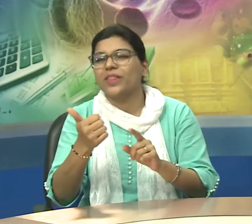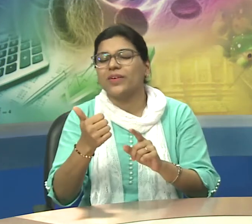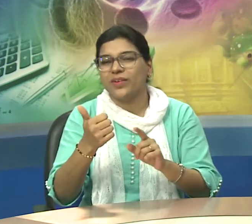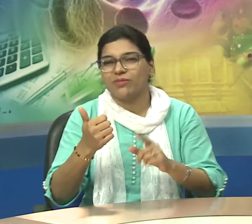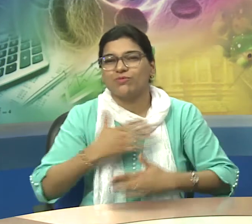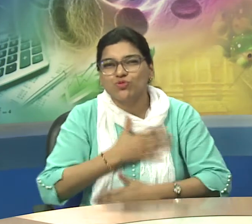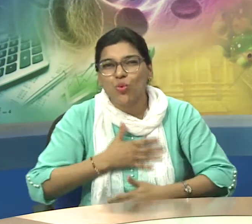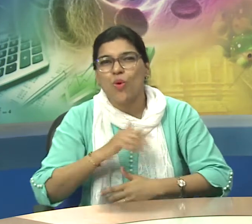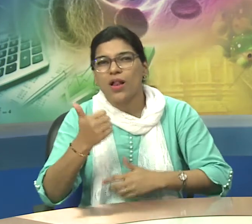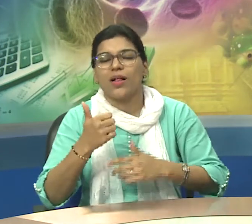to both the